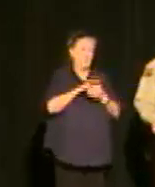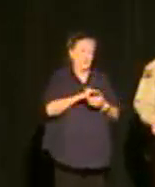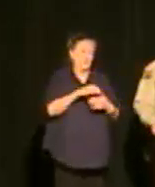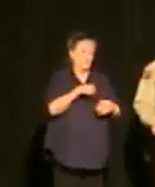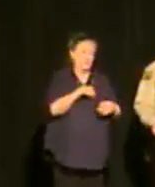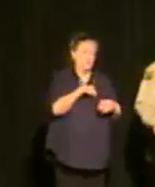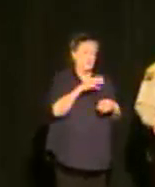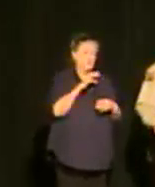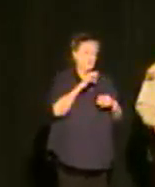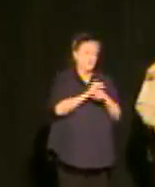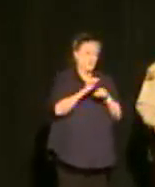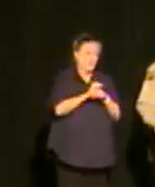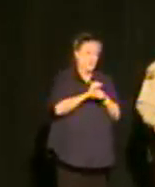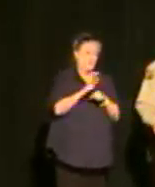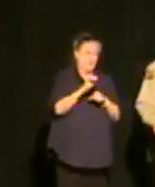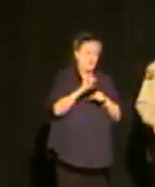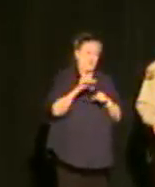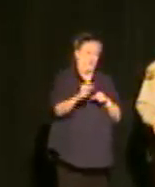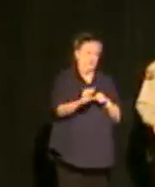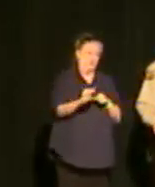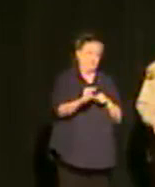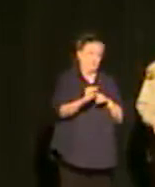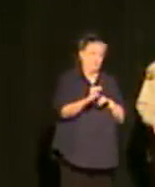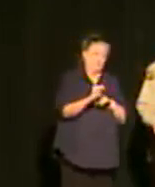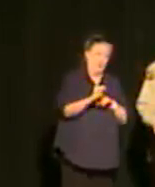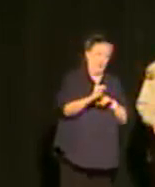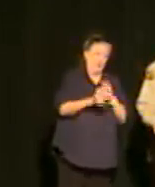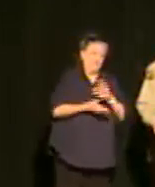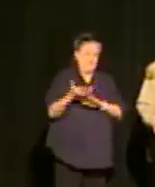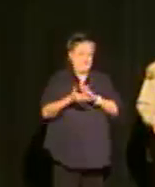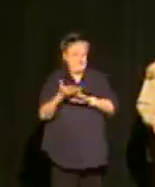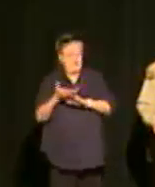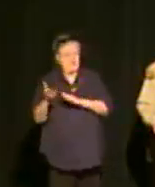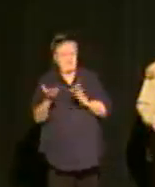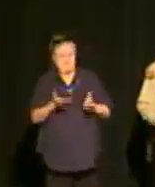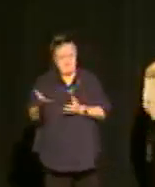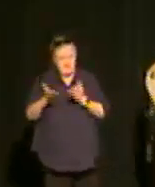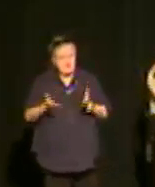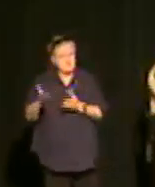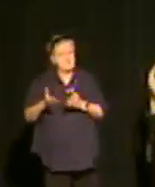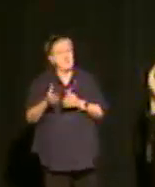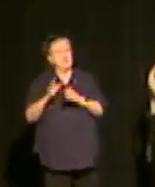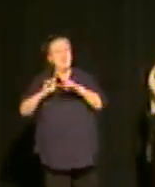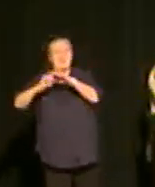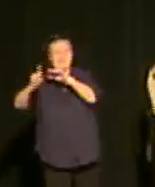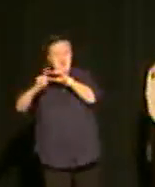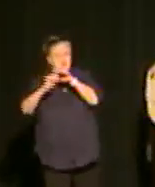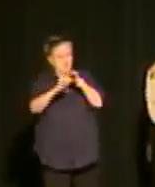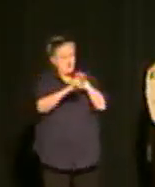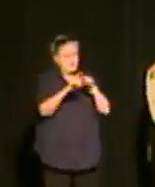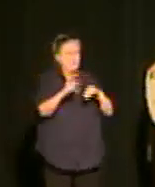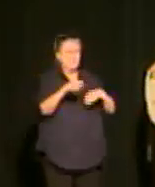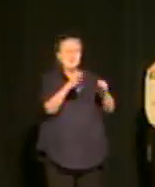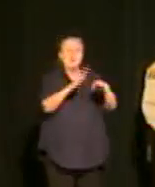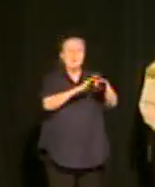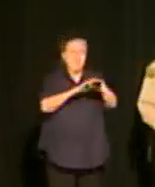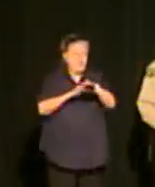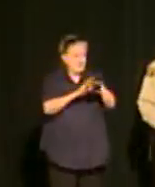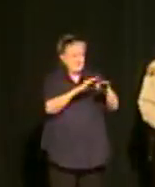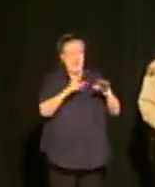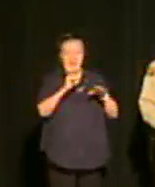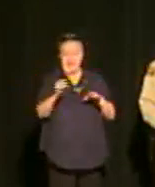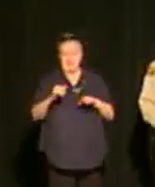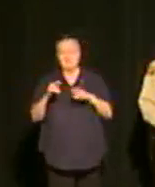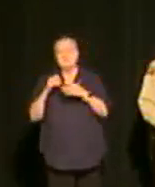mission, which is to facilitate evacuations, provide warnings, and to provide security for evacuated